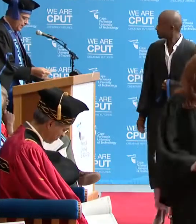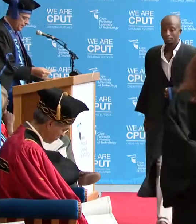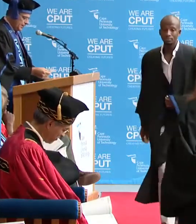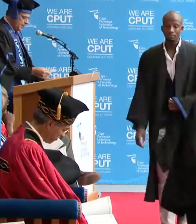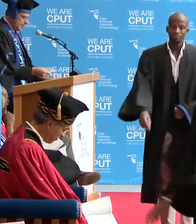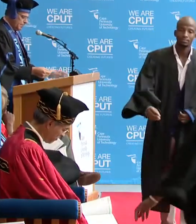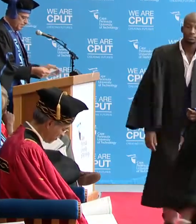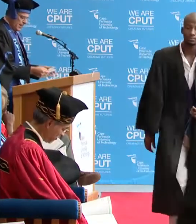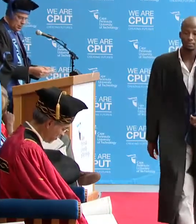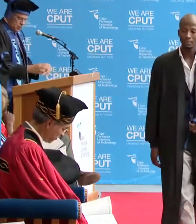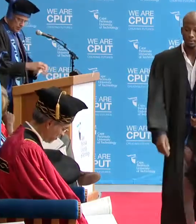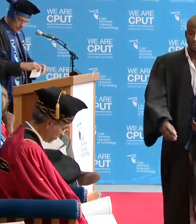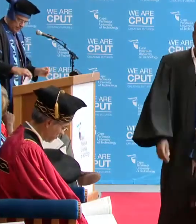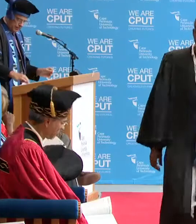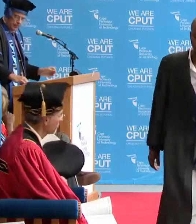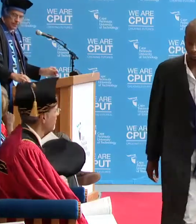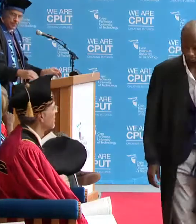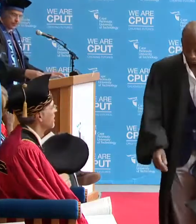Zolisa Vincent Nketu.